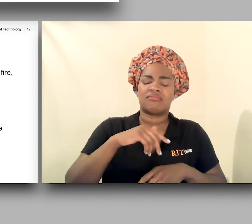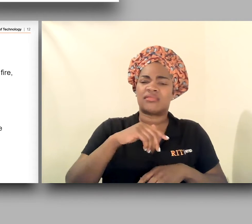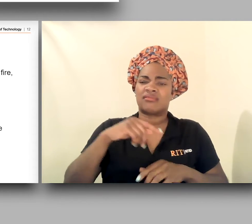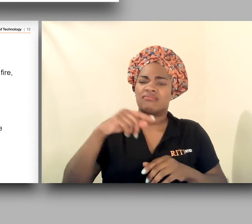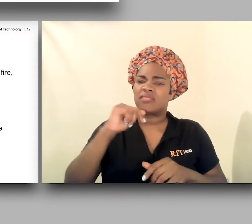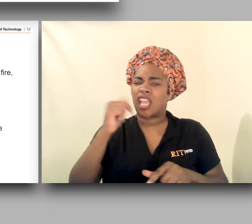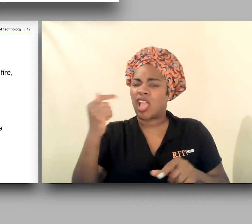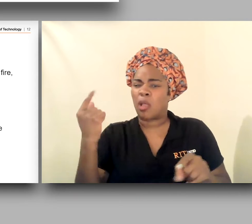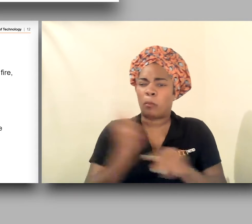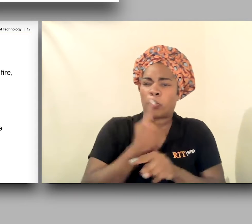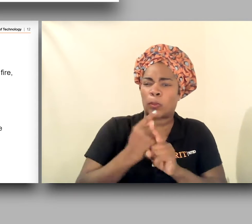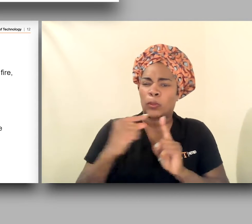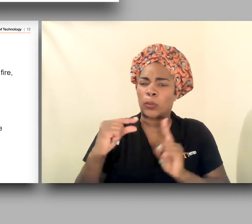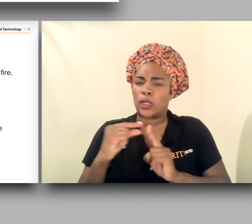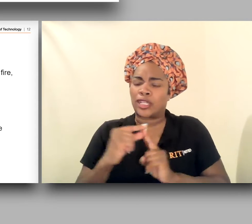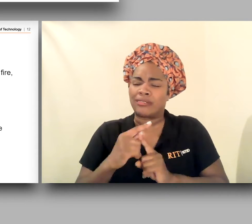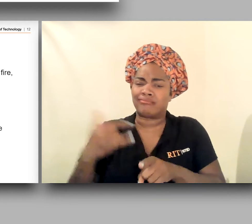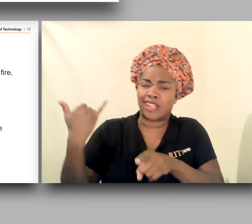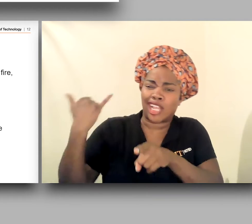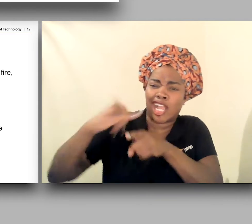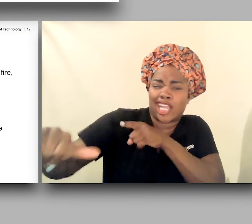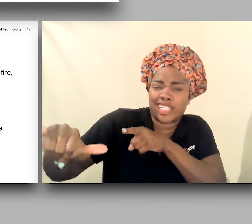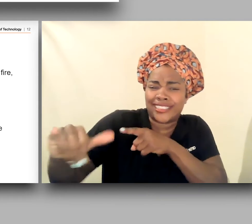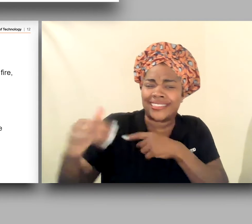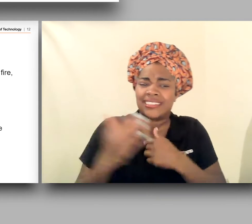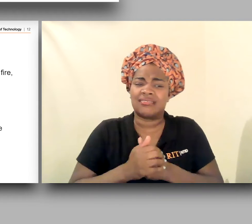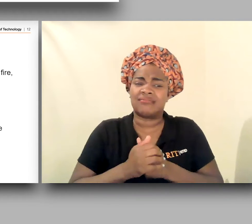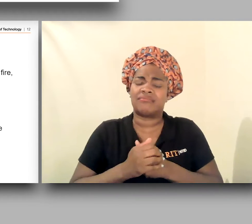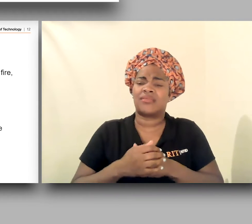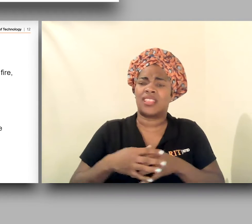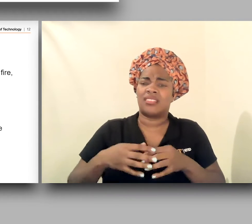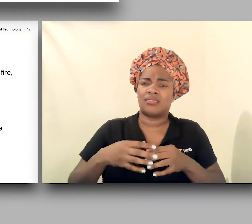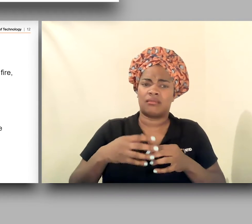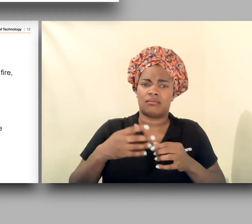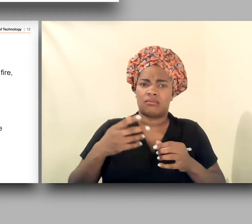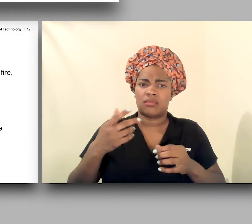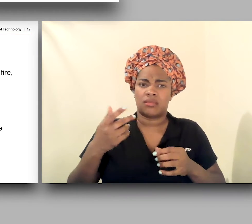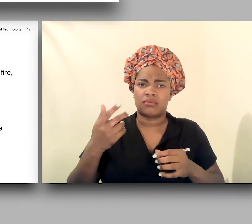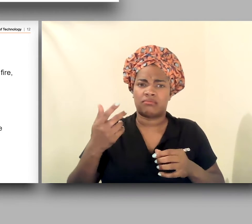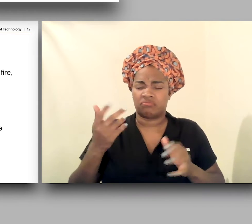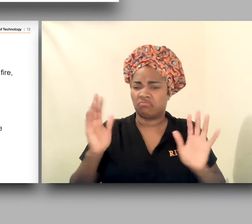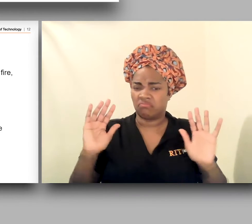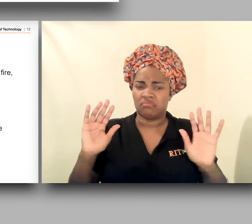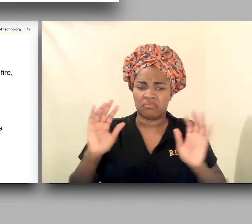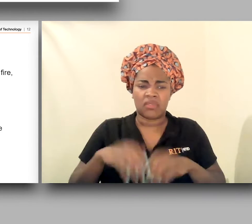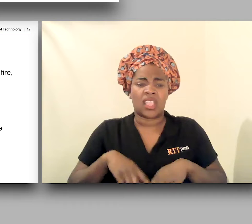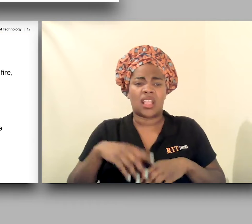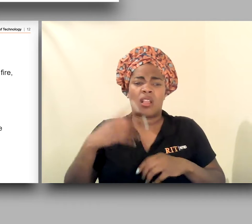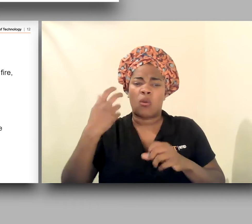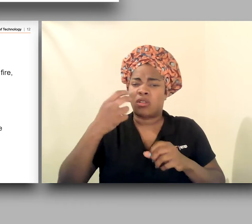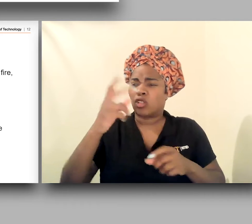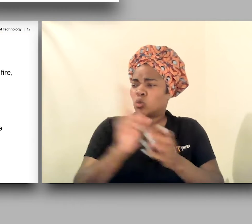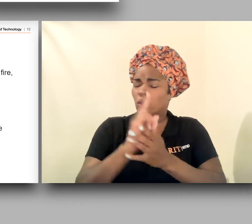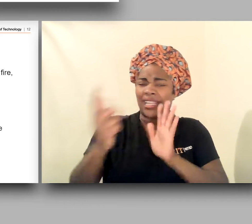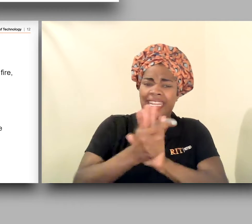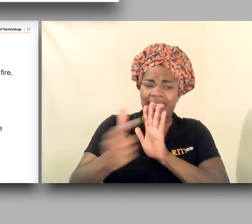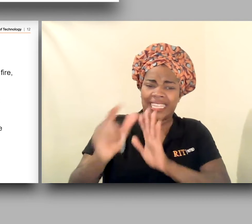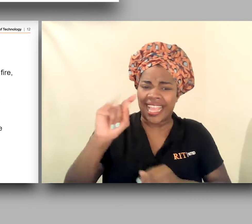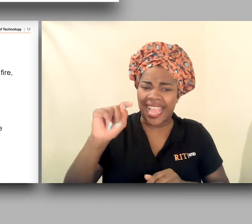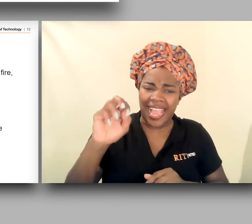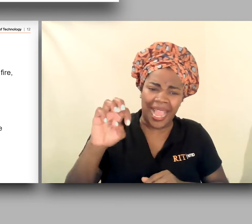no swearing in it, no profanity, and you can't use anything that's